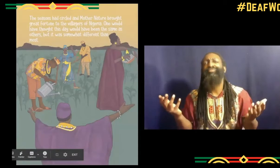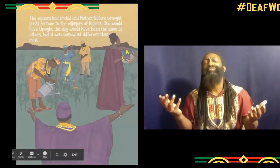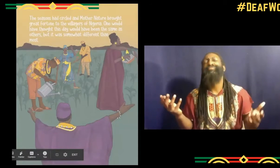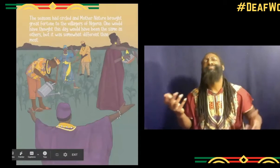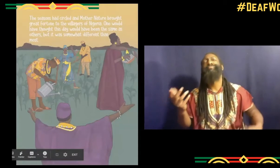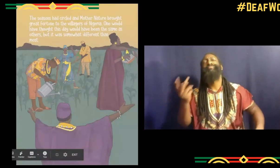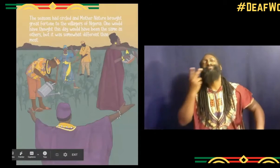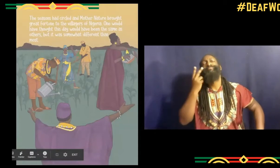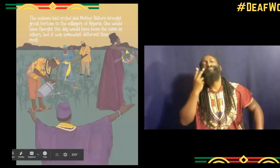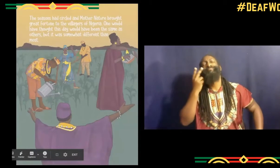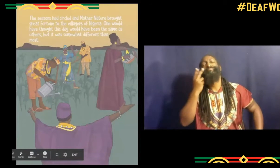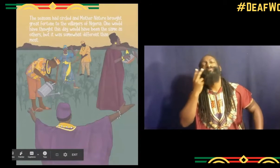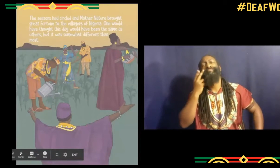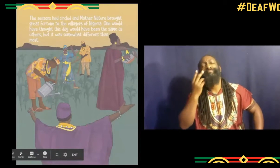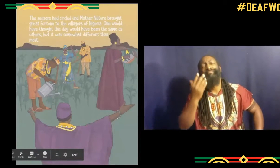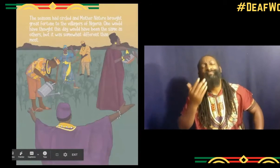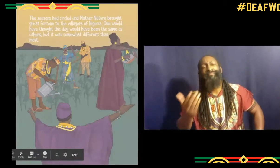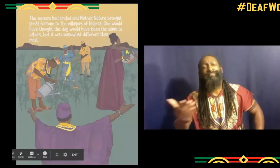But what's different?